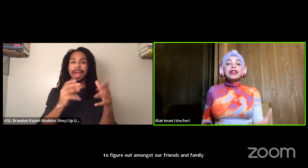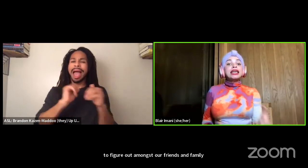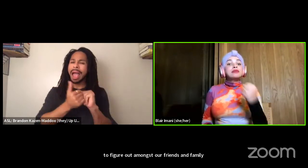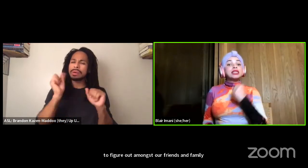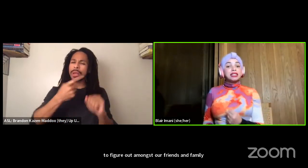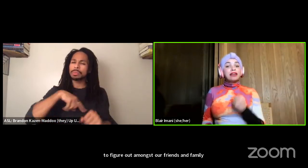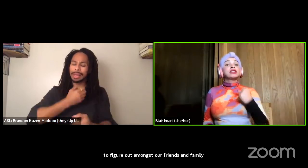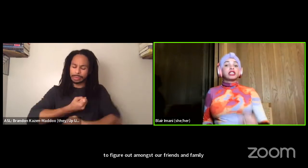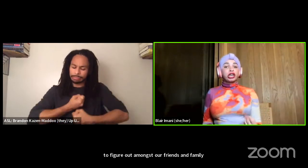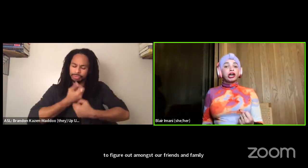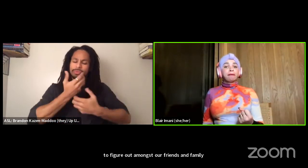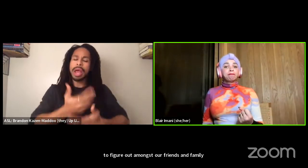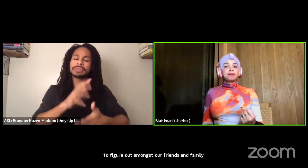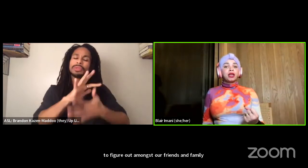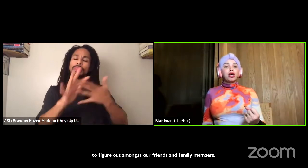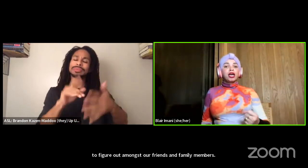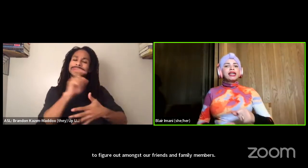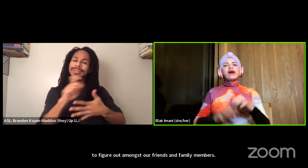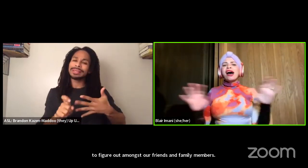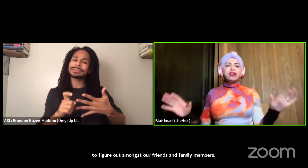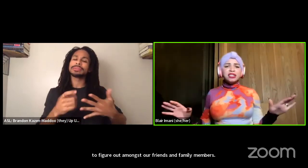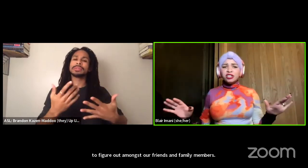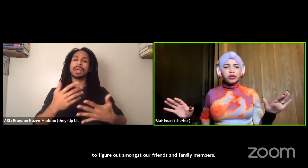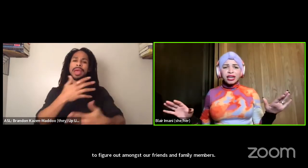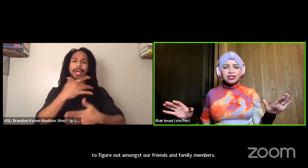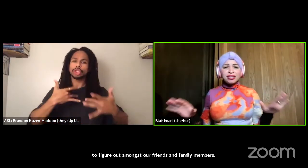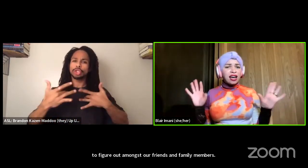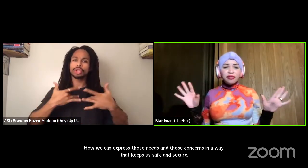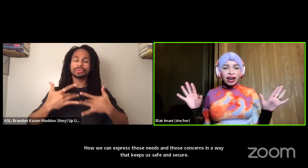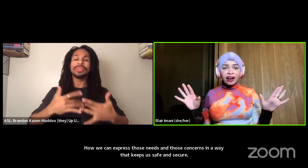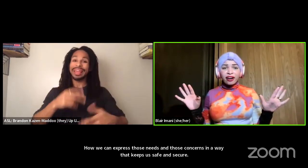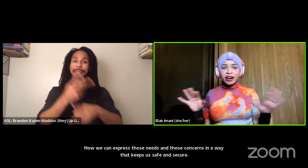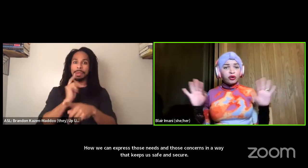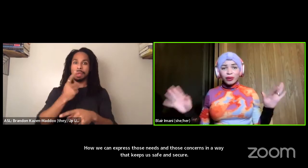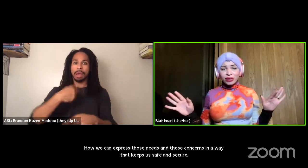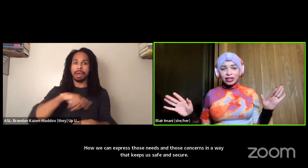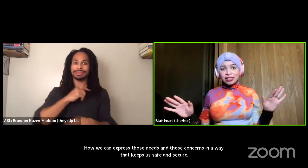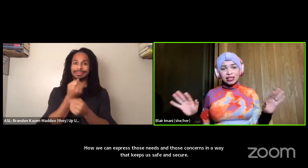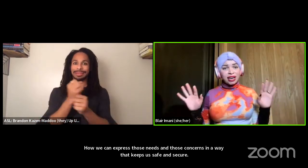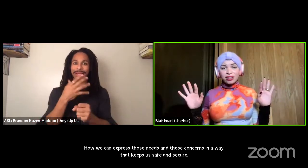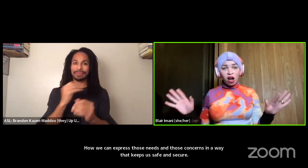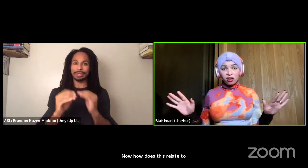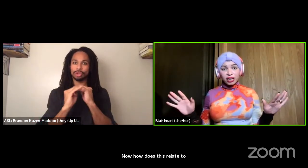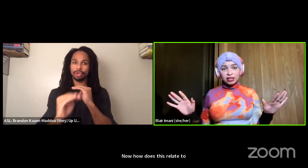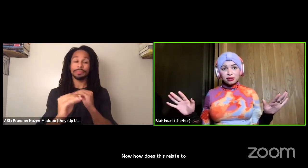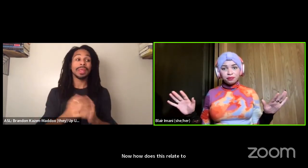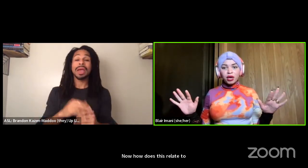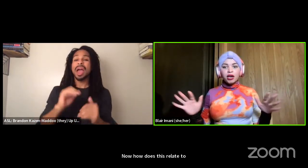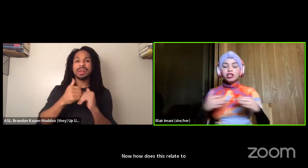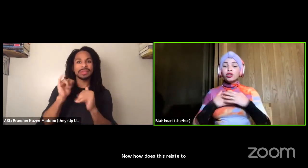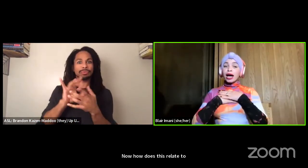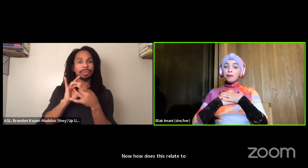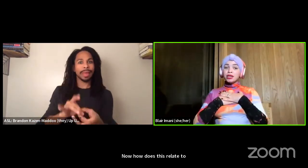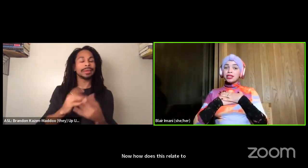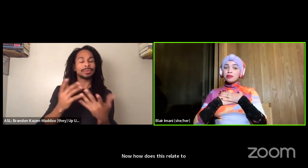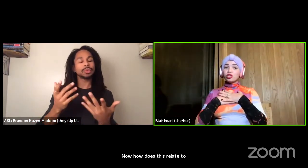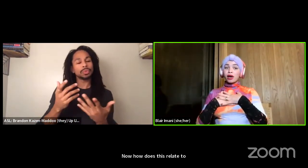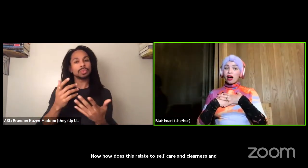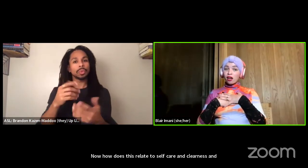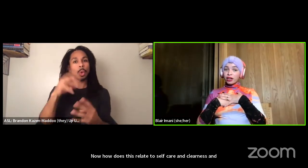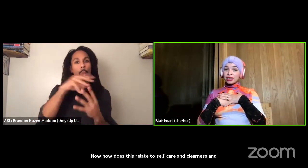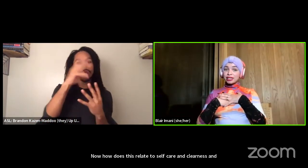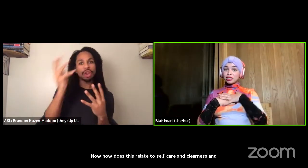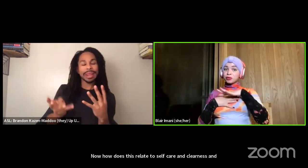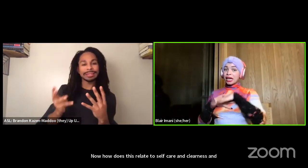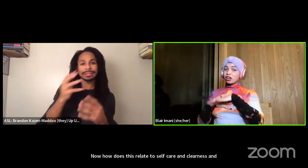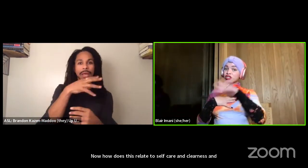concerns in a way that keeps us safe and secure. Now, how does this relate to self-care and queerness and the holidays? So I'm Muslim,